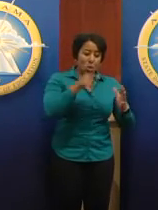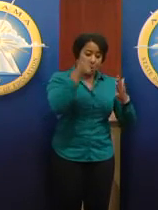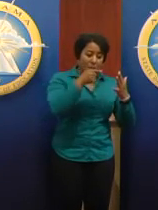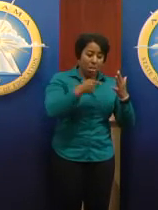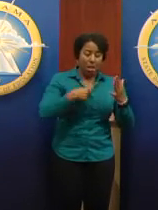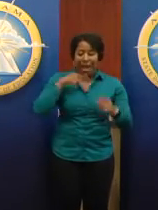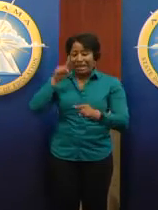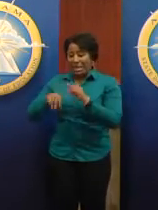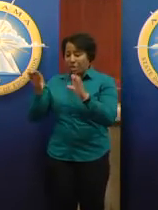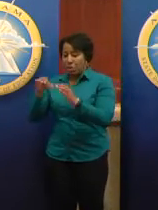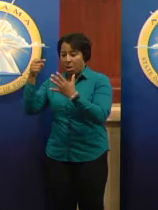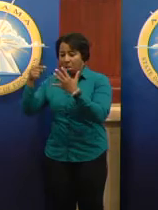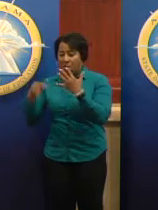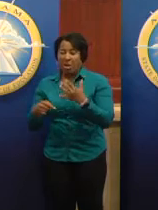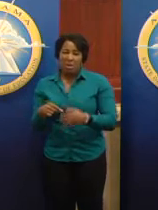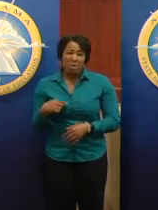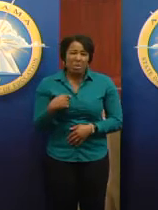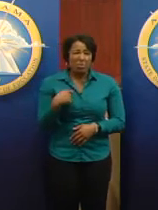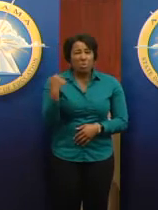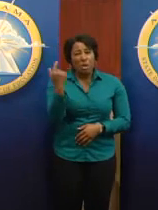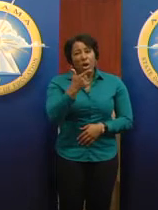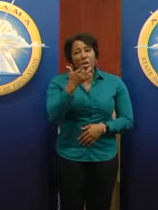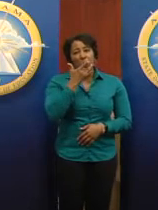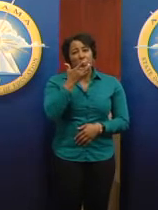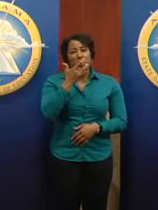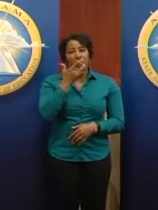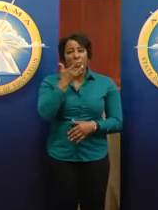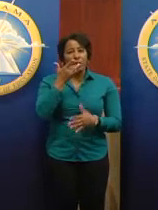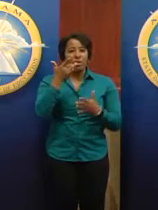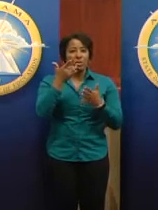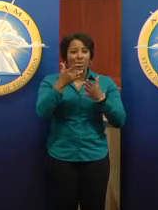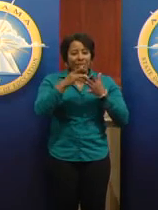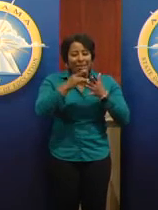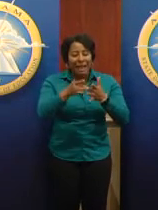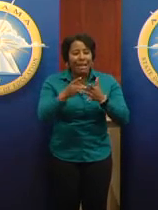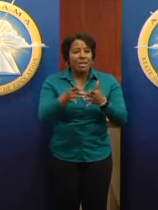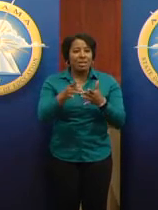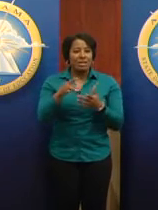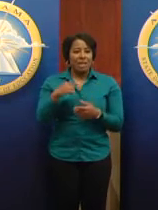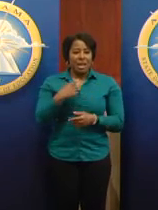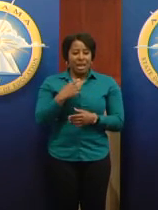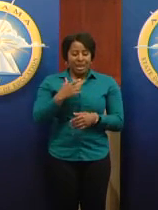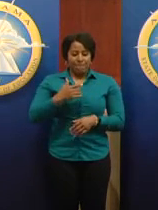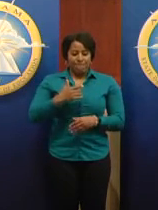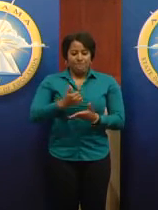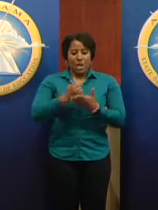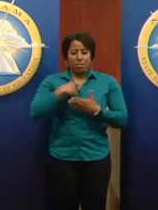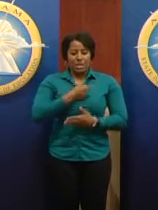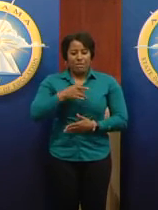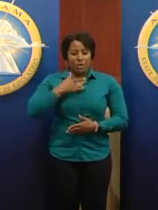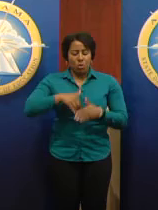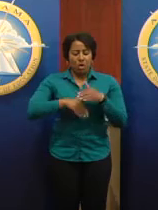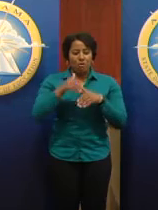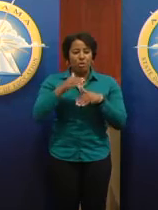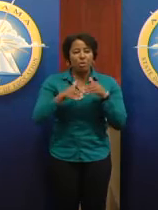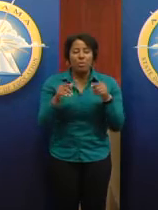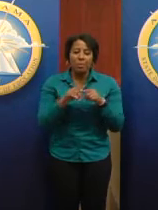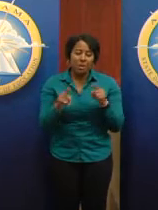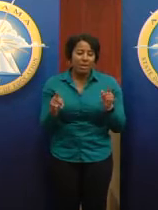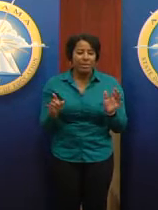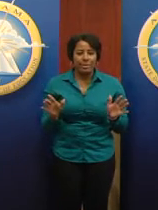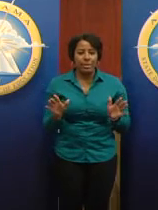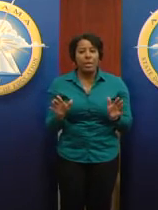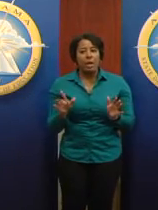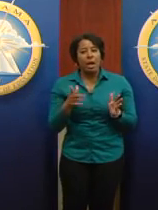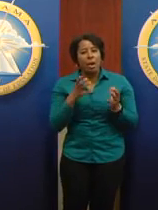all like that guidance. It gives us some degree of assurance. And yet, I want to encourage people to think beyond that